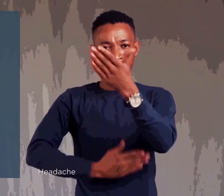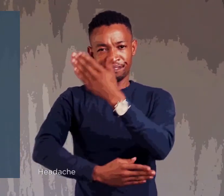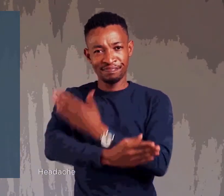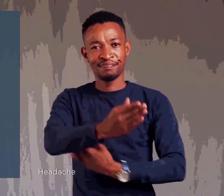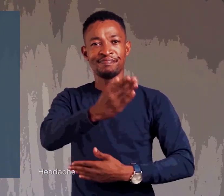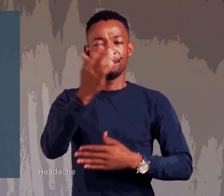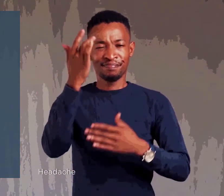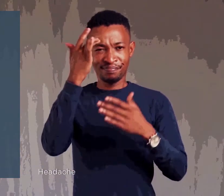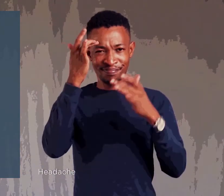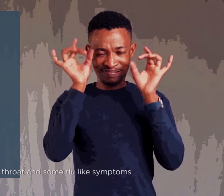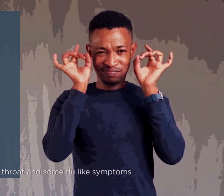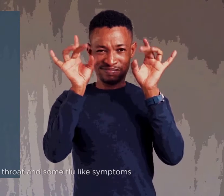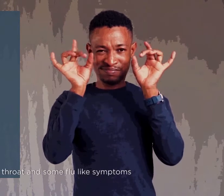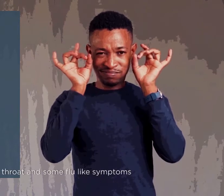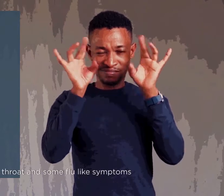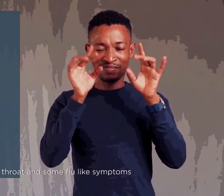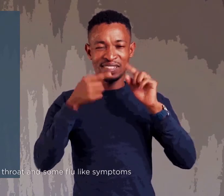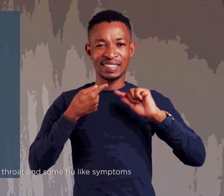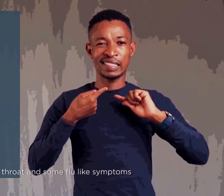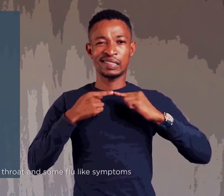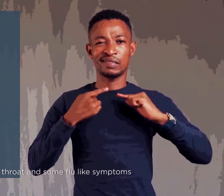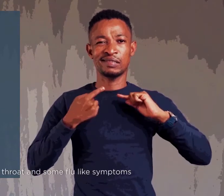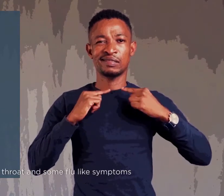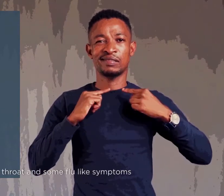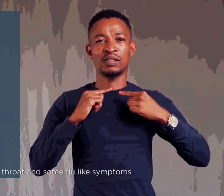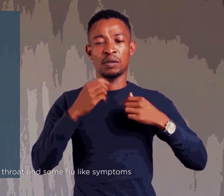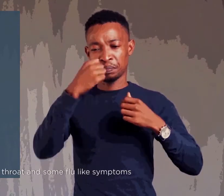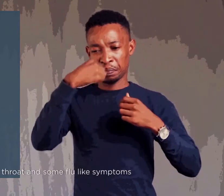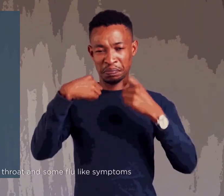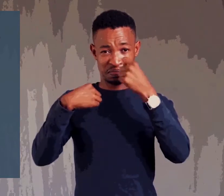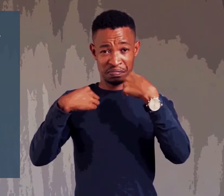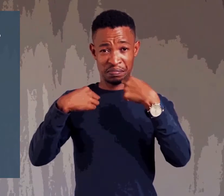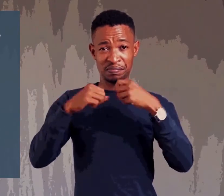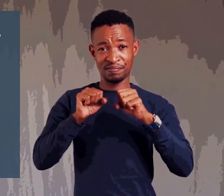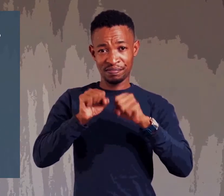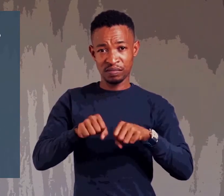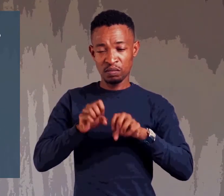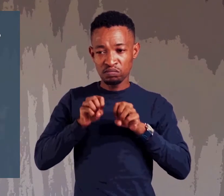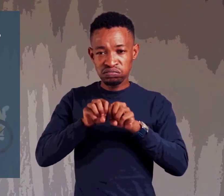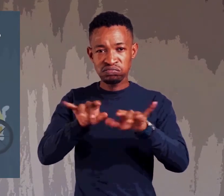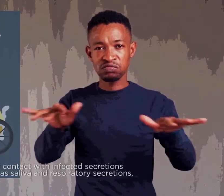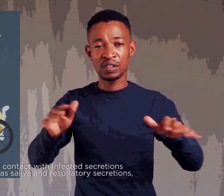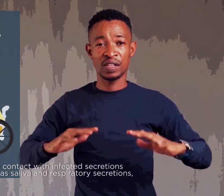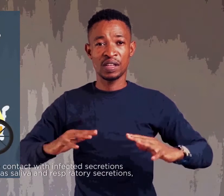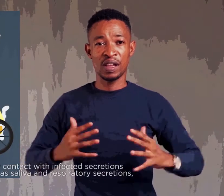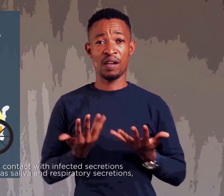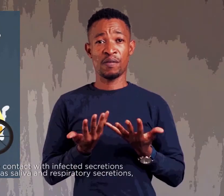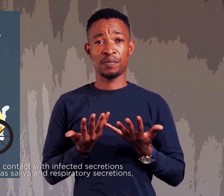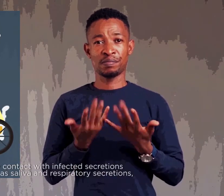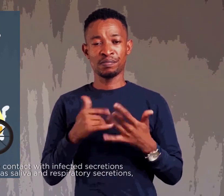tlhogo e opang, go kgotso e e botlhoko le go tshologa mameng. Go tshelana jang? Ka go amana le matute a motho yo o